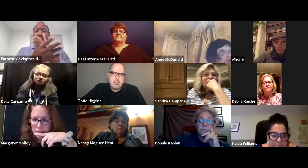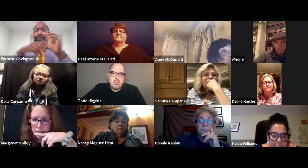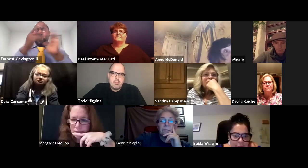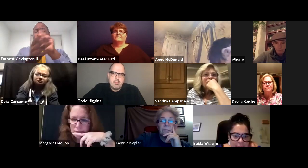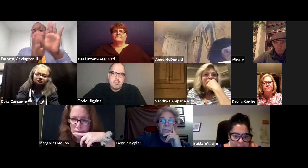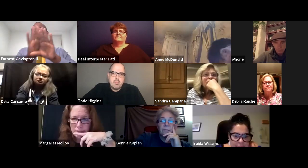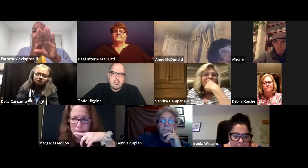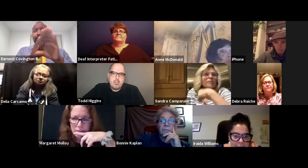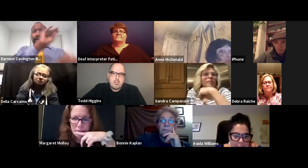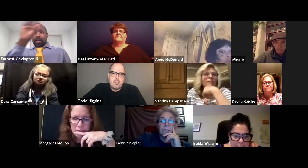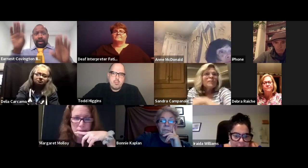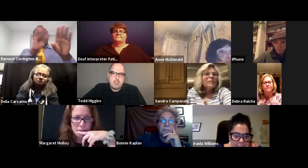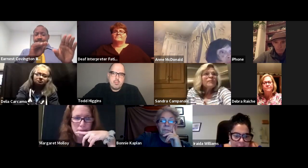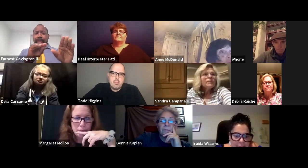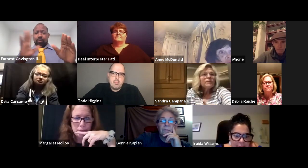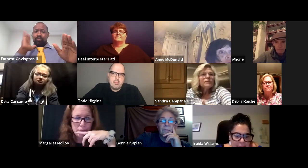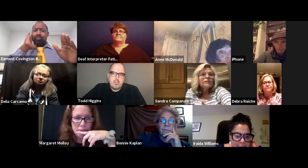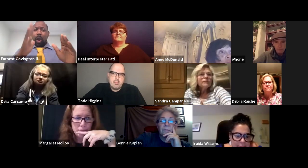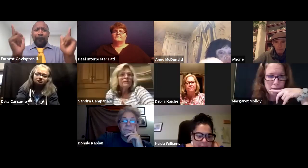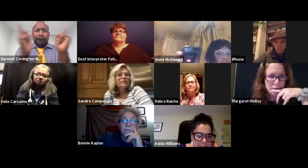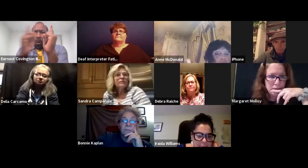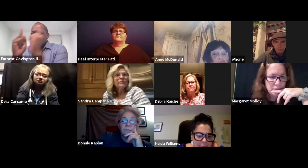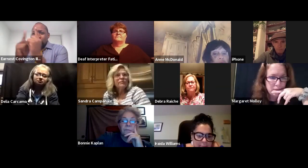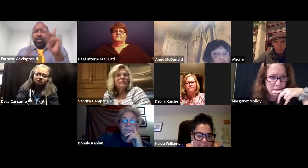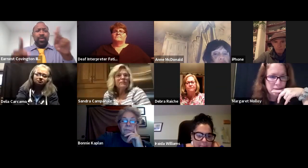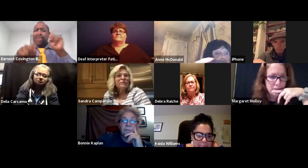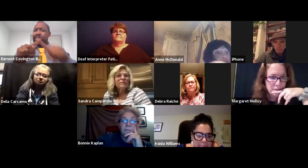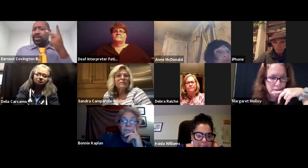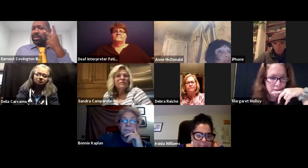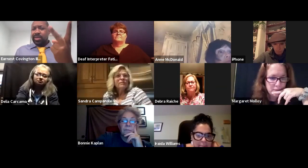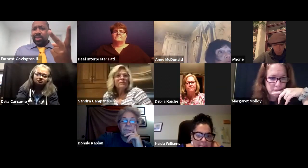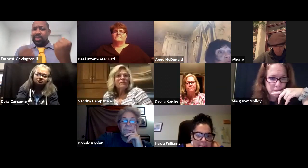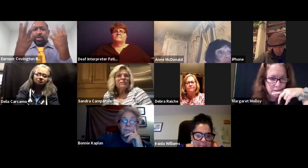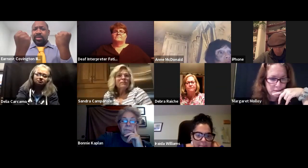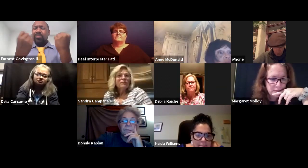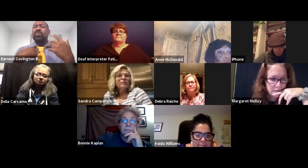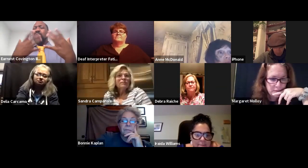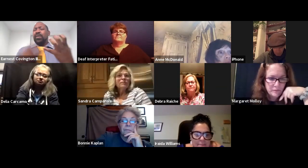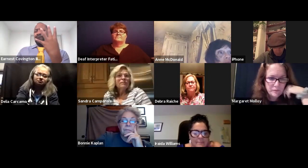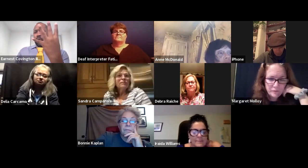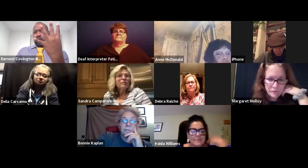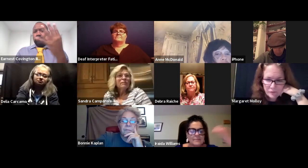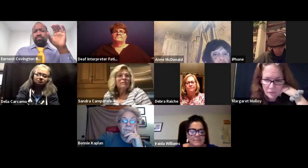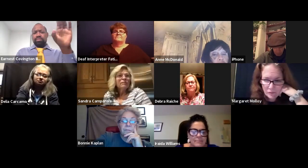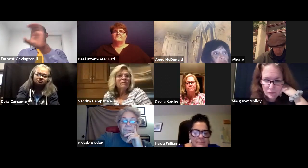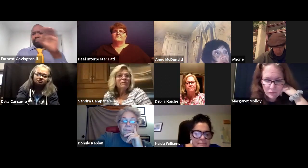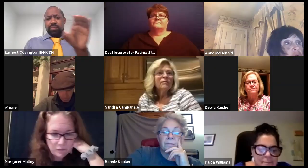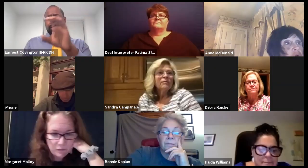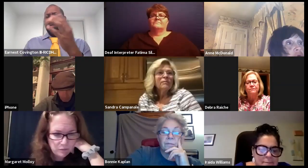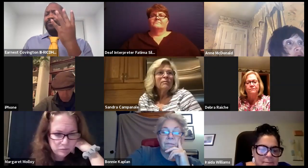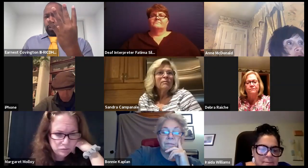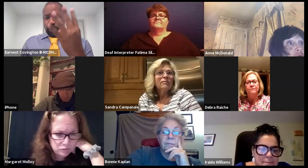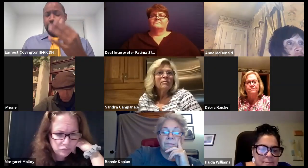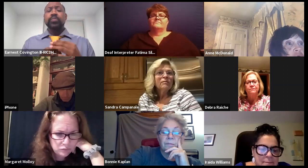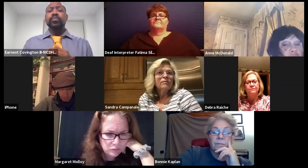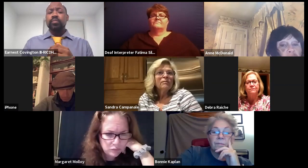equal access. If there are too many screens open at once, everyone is tiny and nobody can really see or